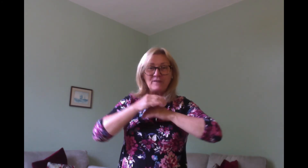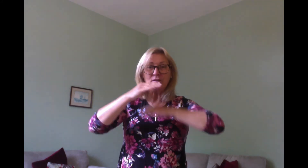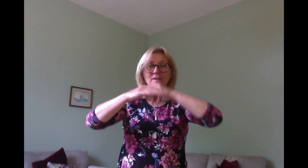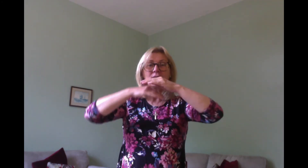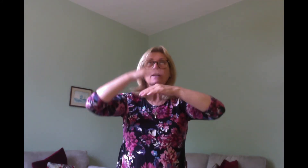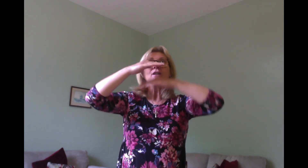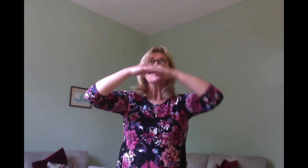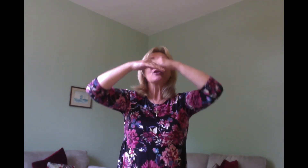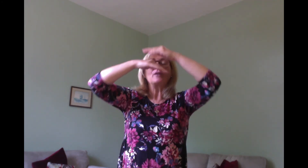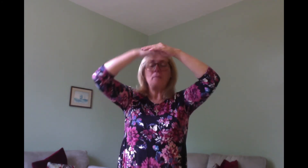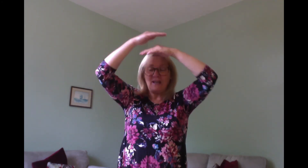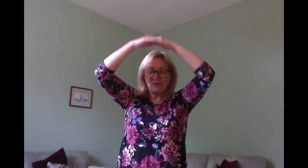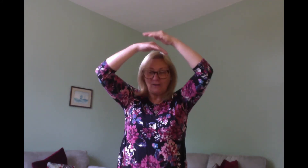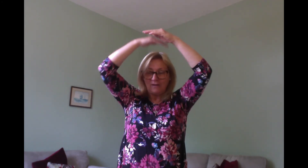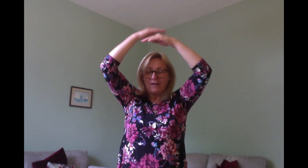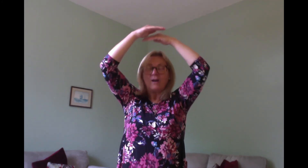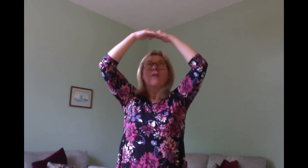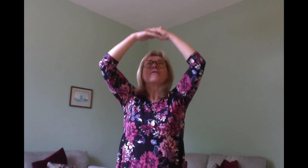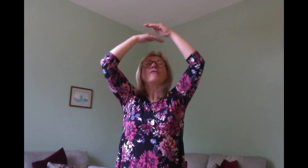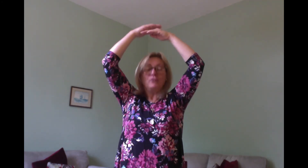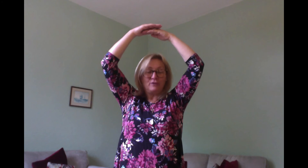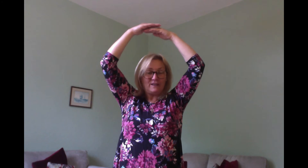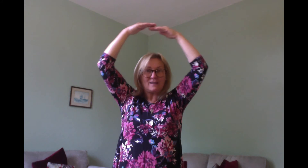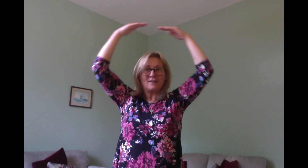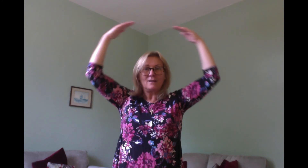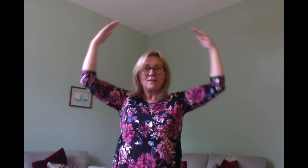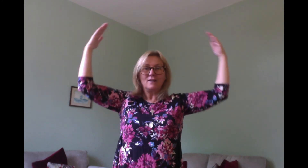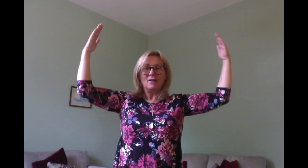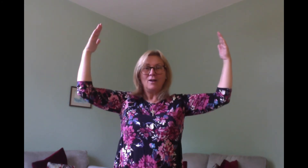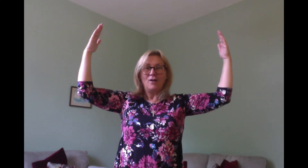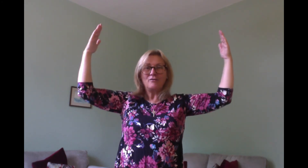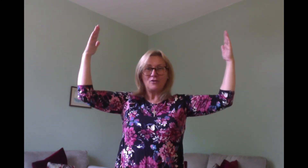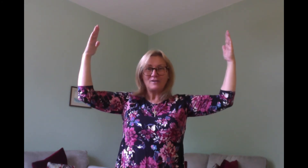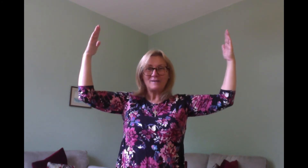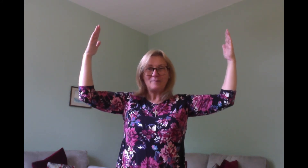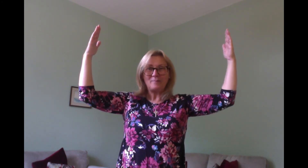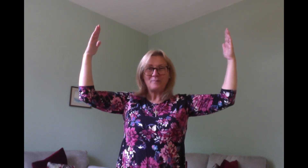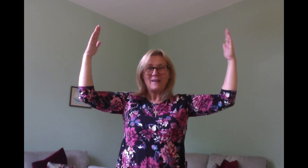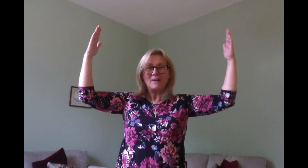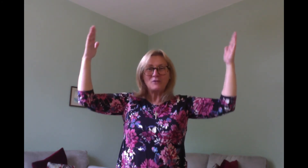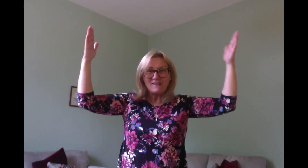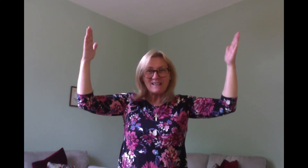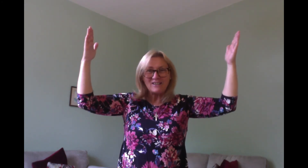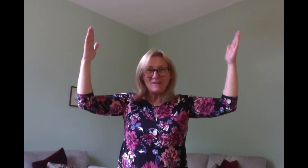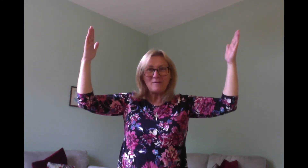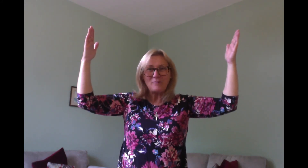filled to the measure of the fullness of God. And what do we say to it? We